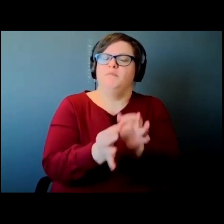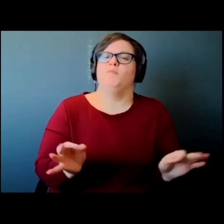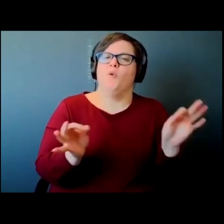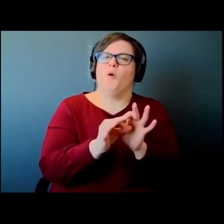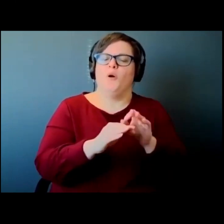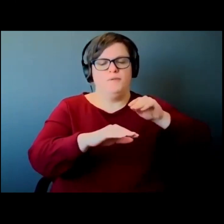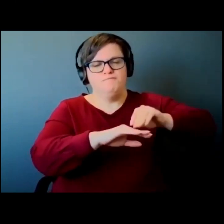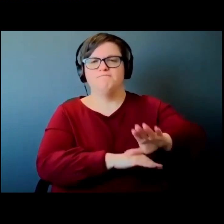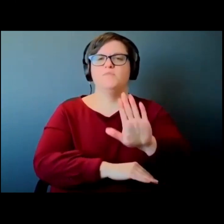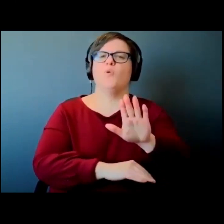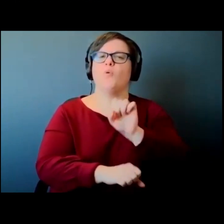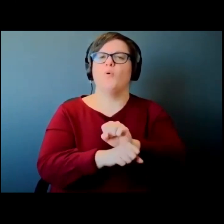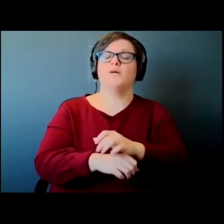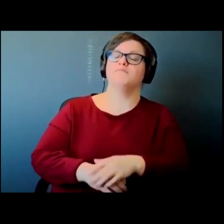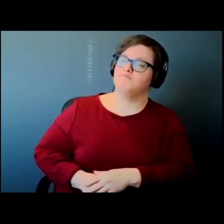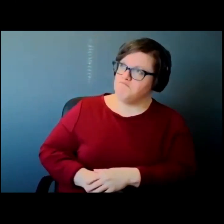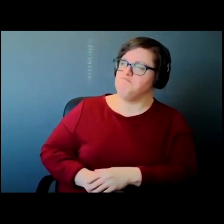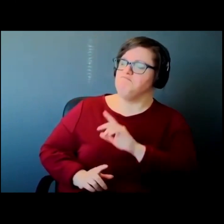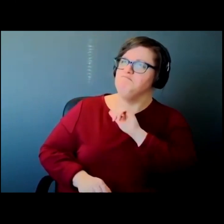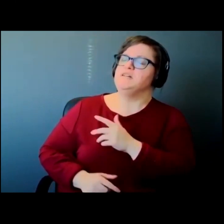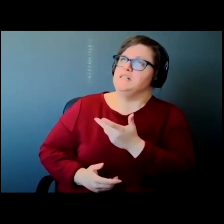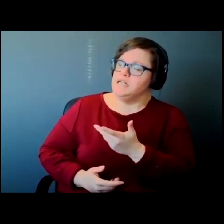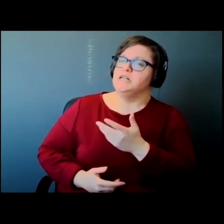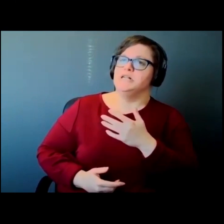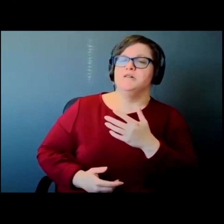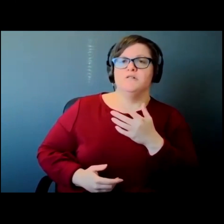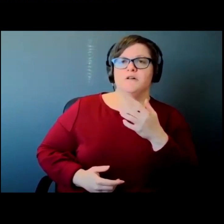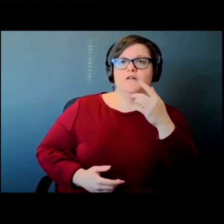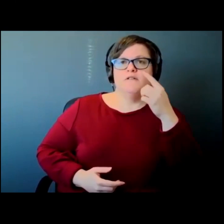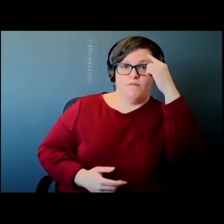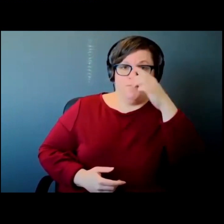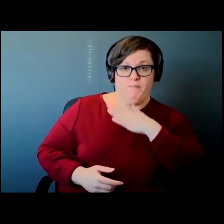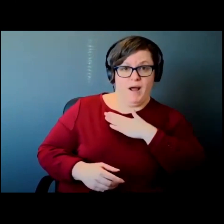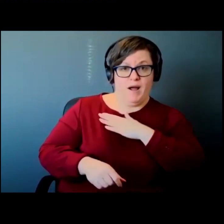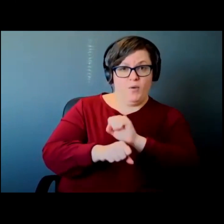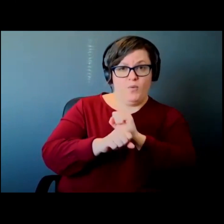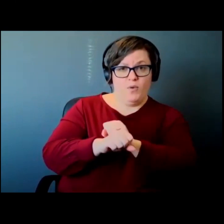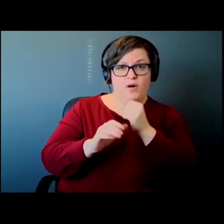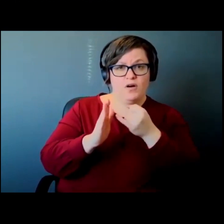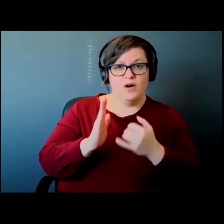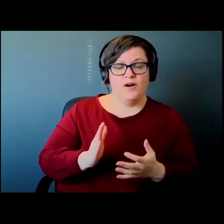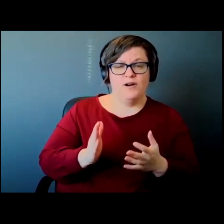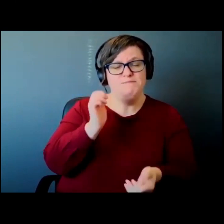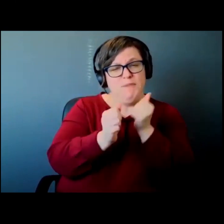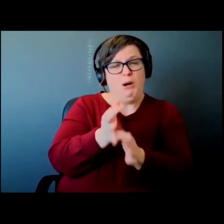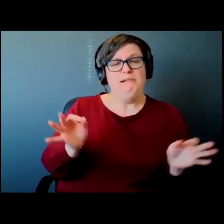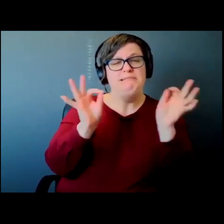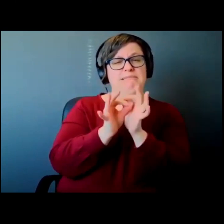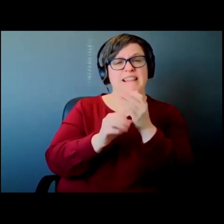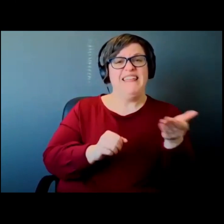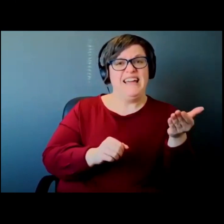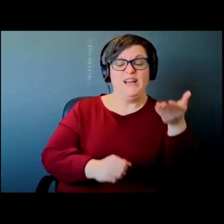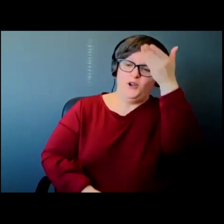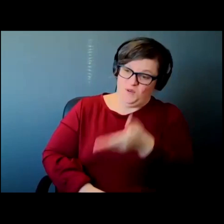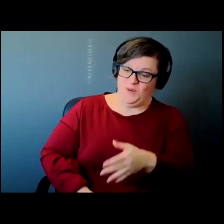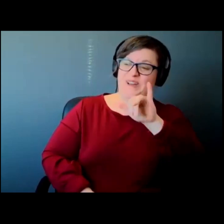Well, the most integral part to my work as an artist in this series, I think, is you. Yeah.